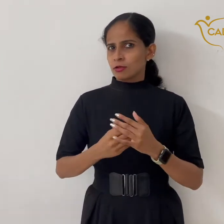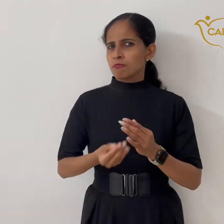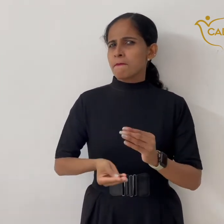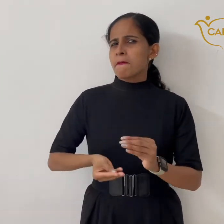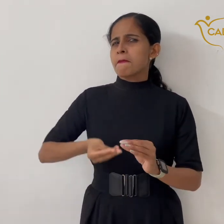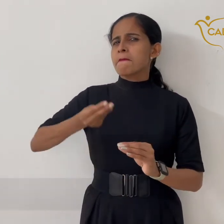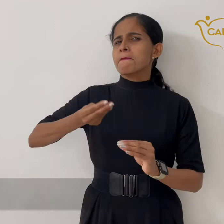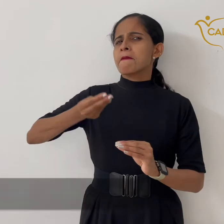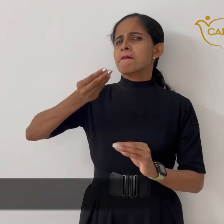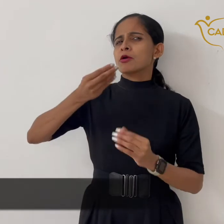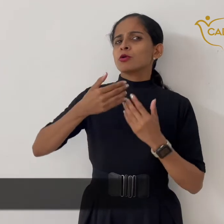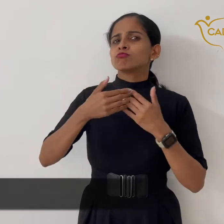40